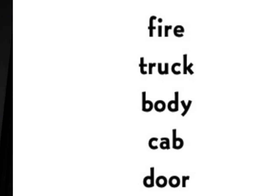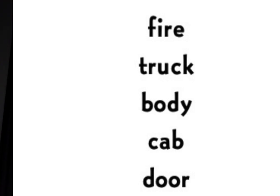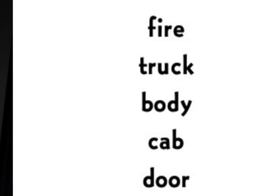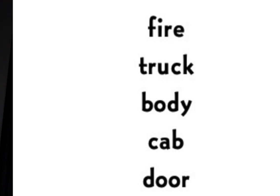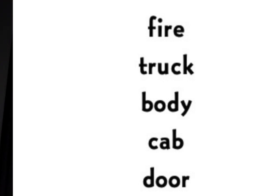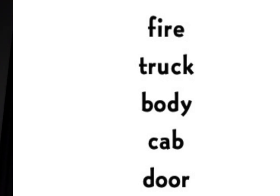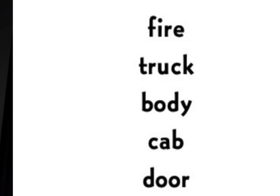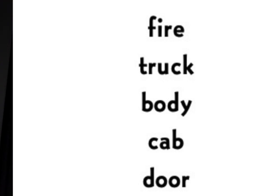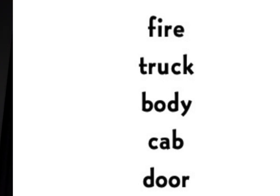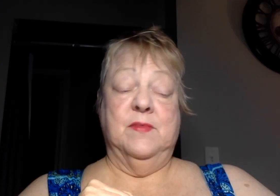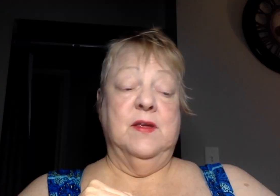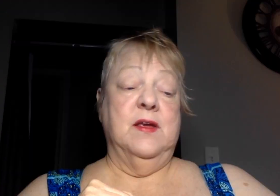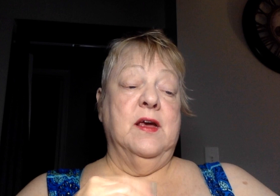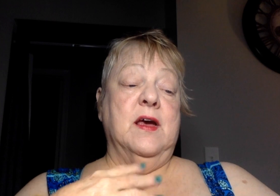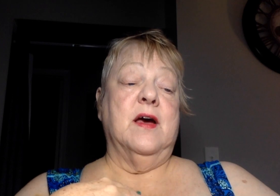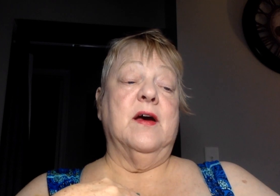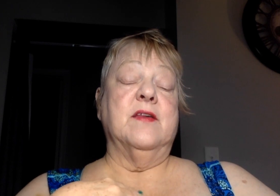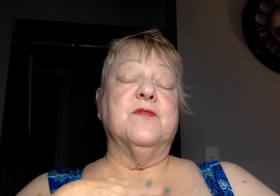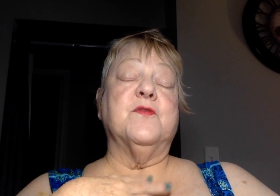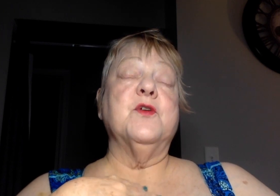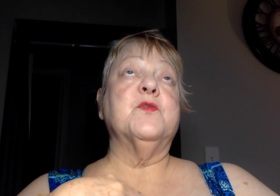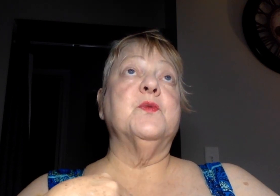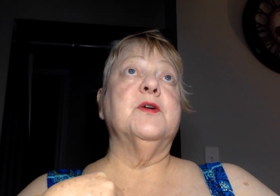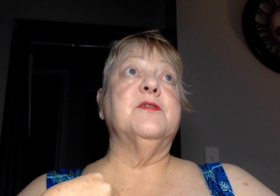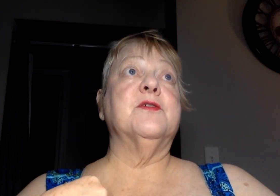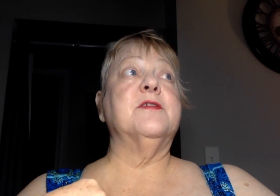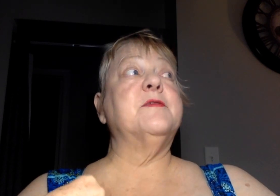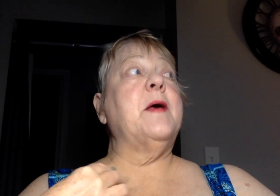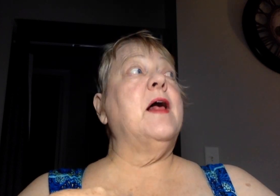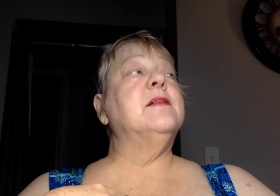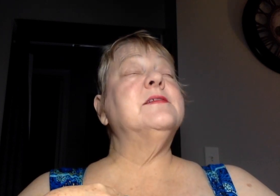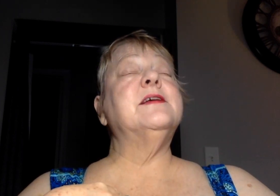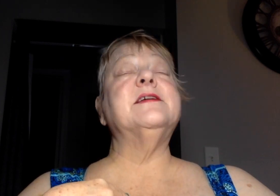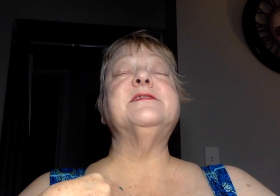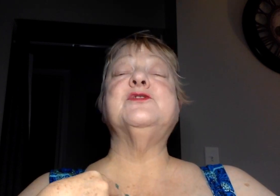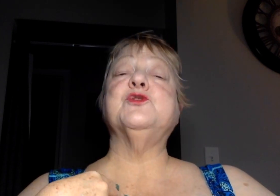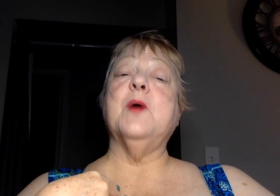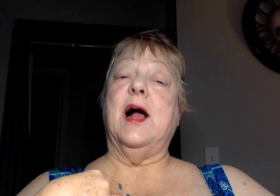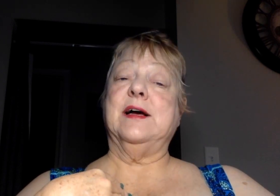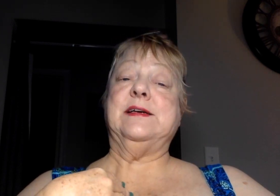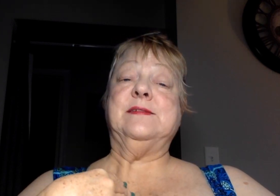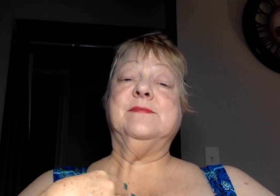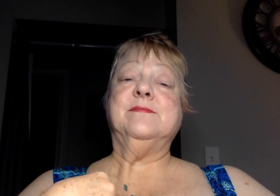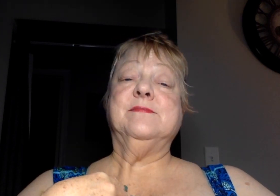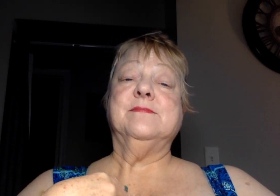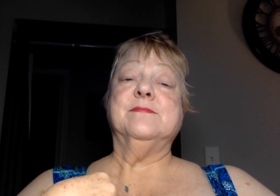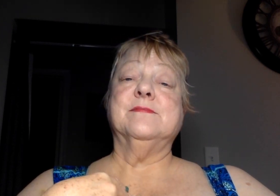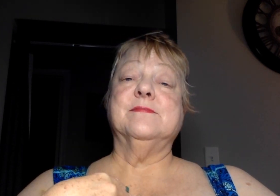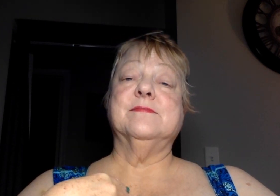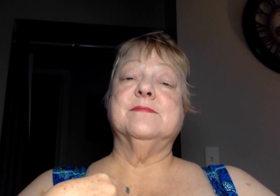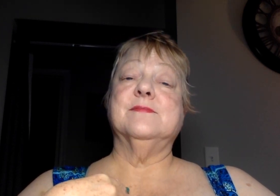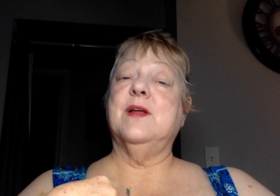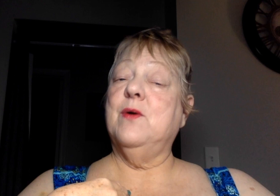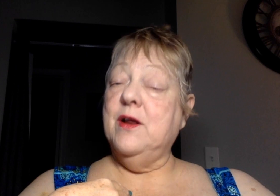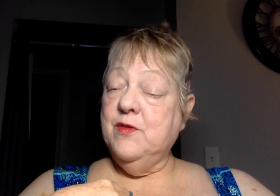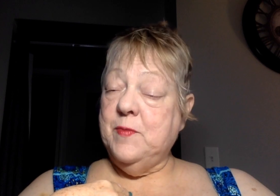door. All right, the first word you're going to spell is truck. Now, how do you spell